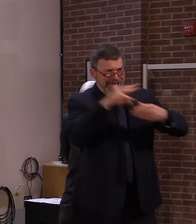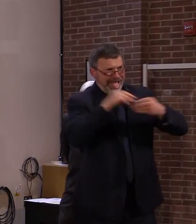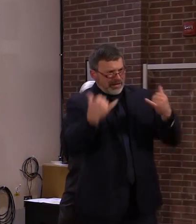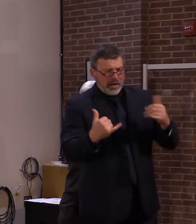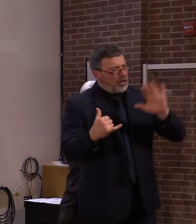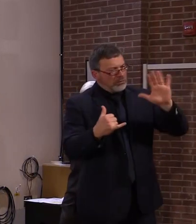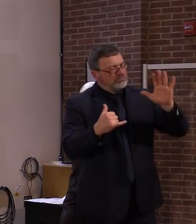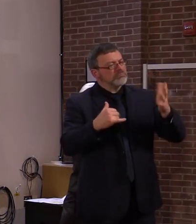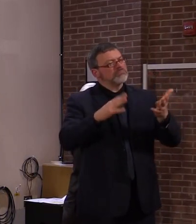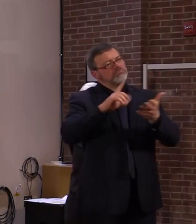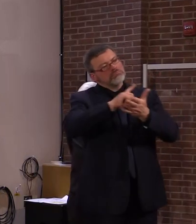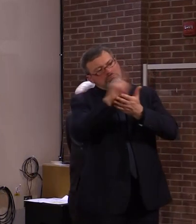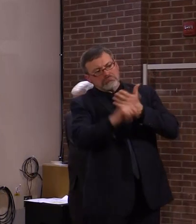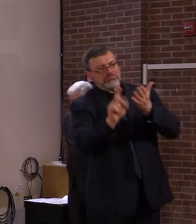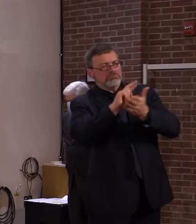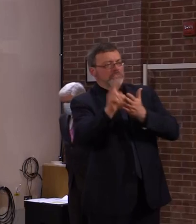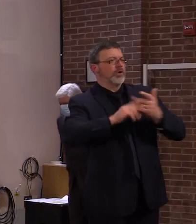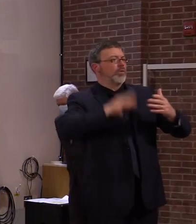Thank you.